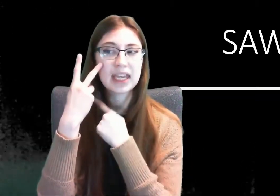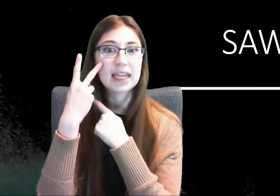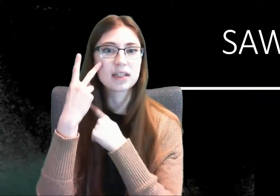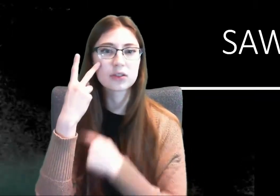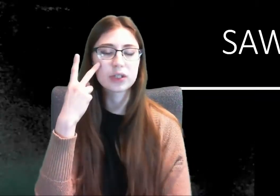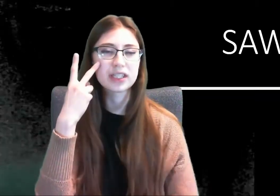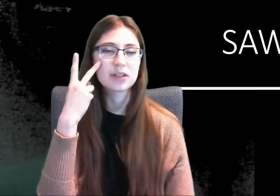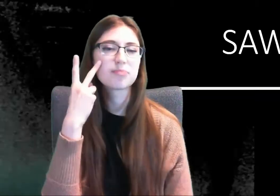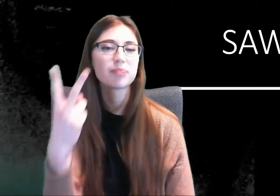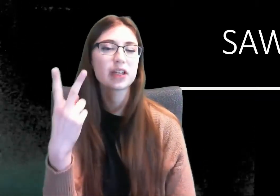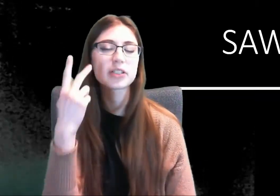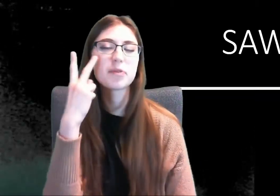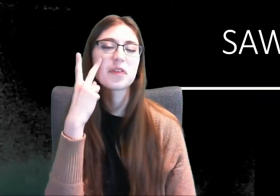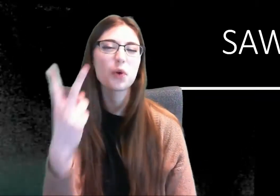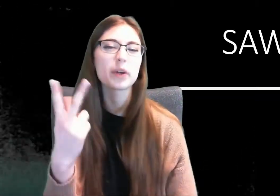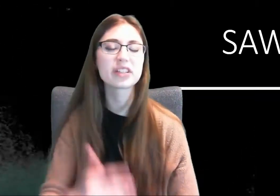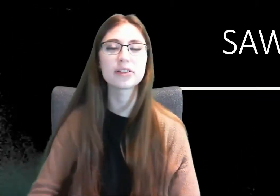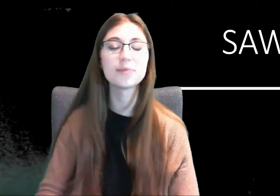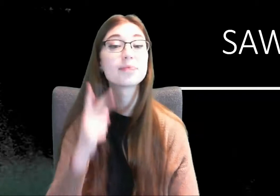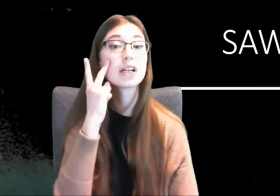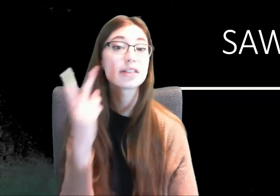in towards you and just move it forwards a little. Saw.